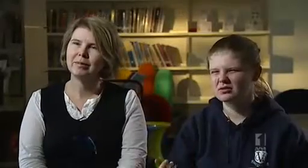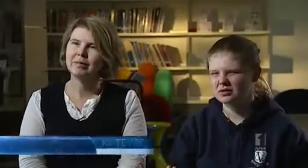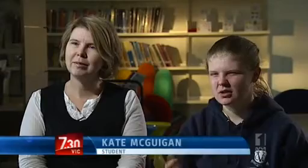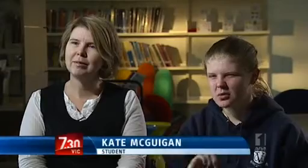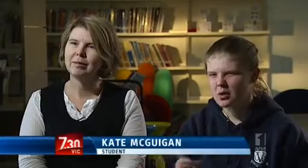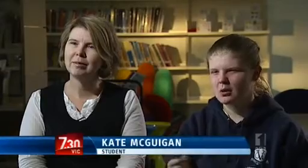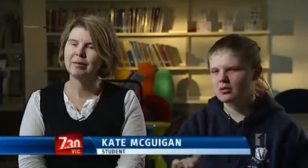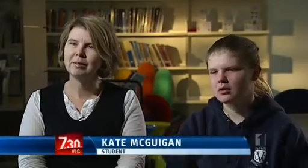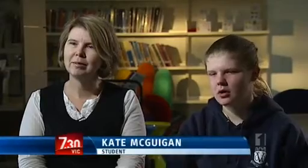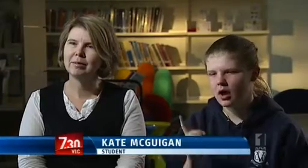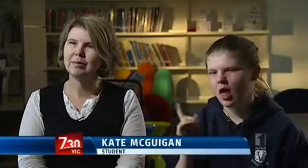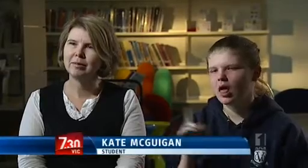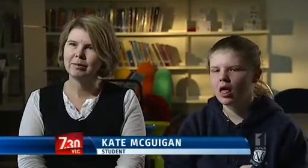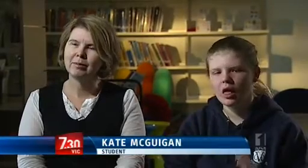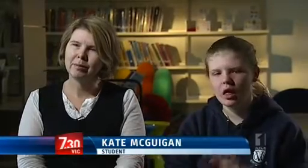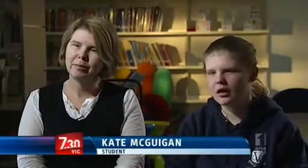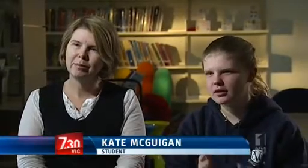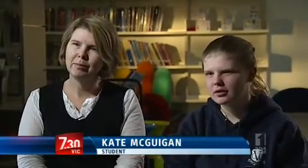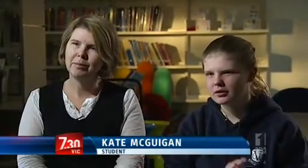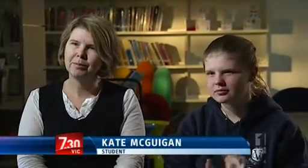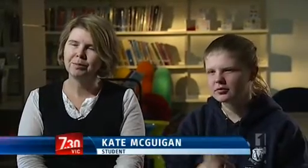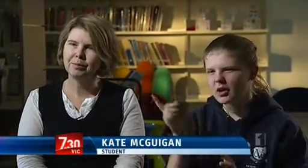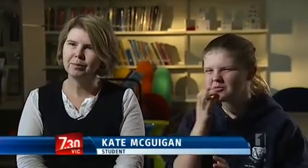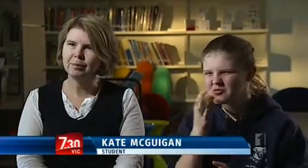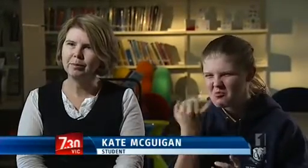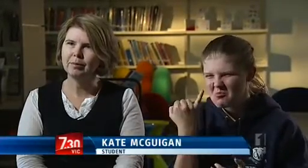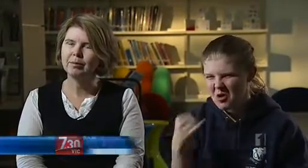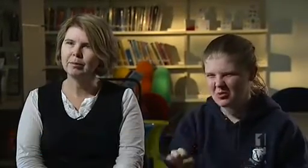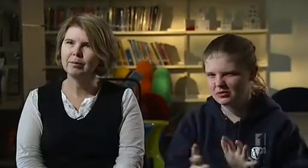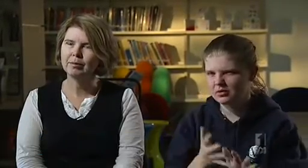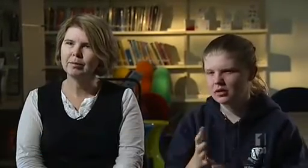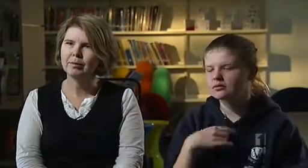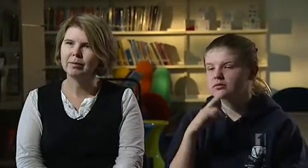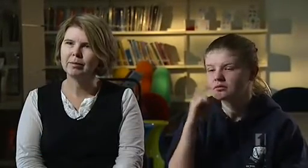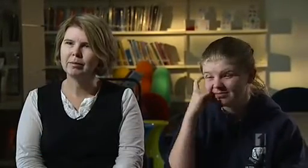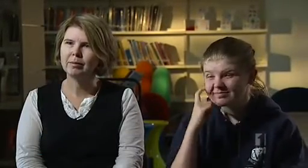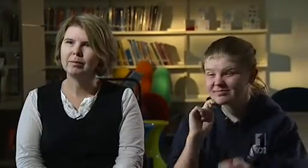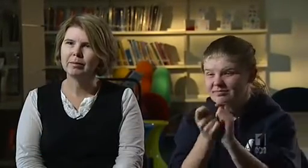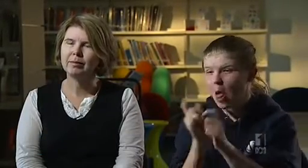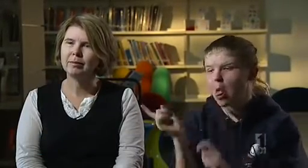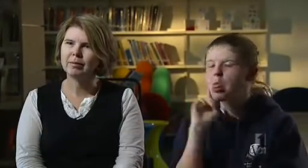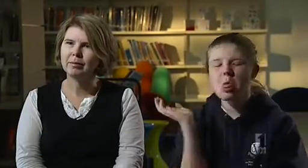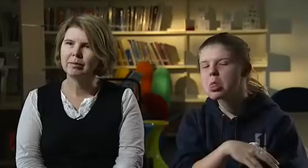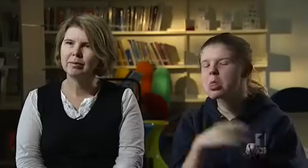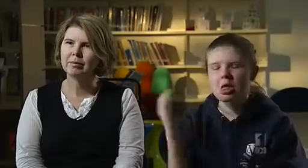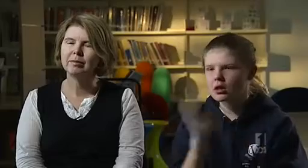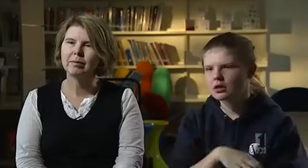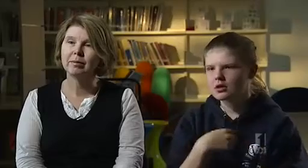guess, lack of clarity in her signing. Sometimes it's all over the place and she makes mistakes with her signs, and it gets very frustrating just to have a